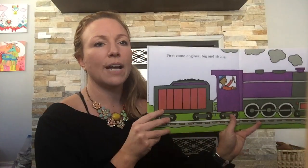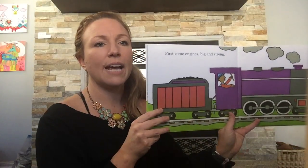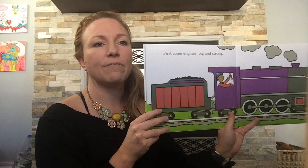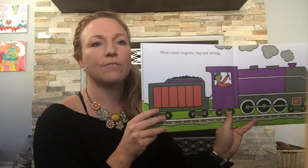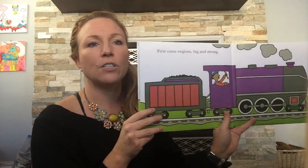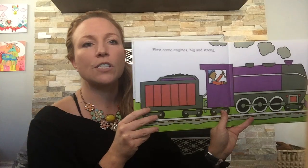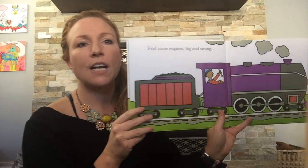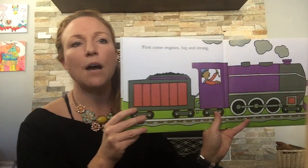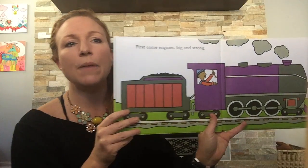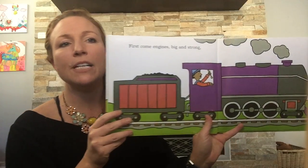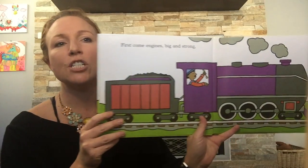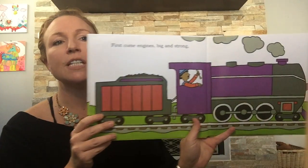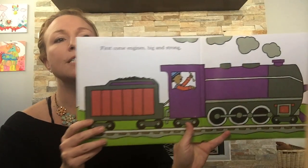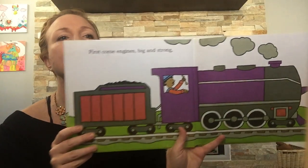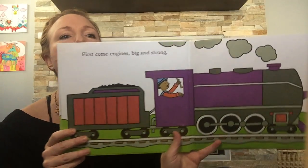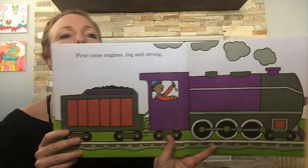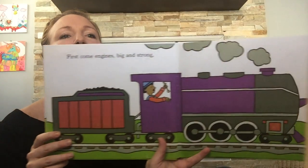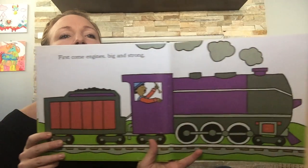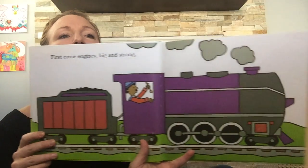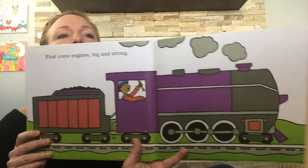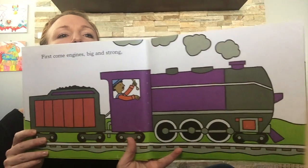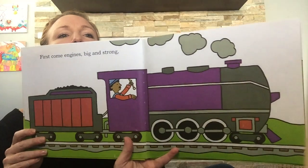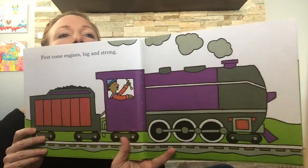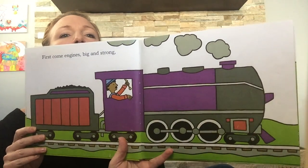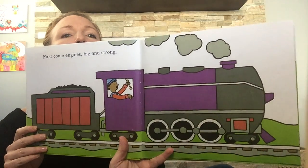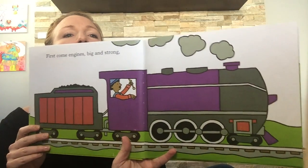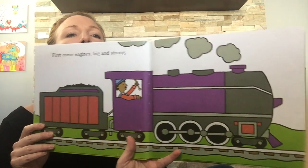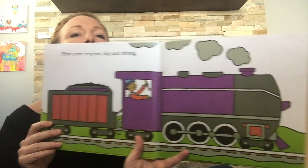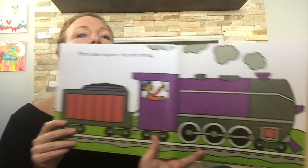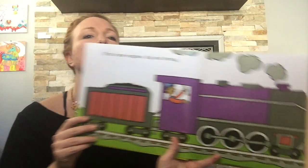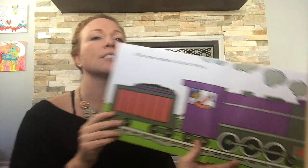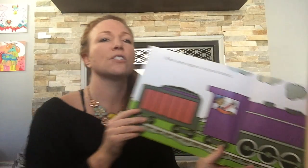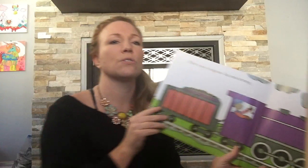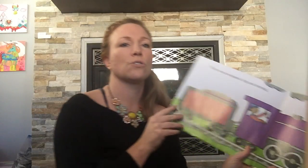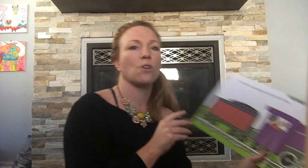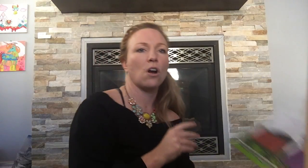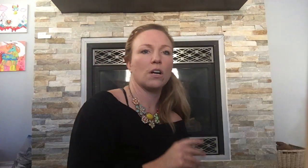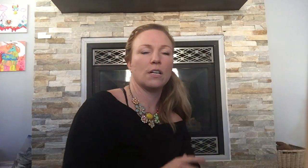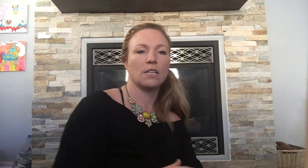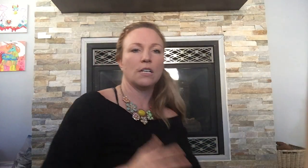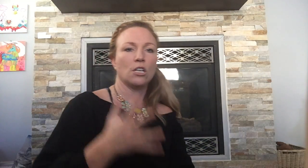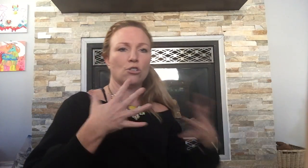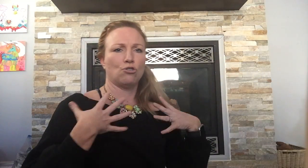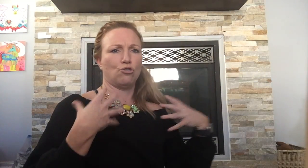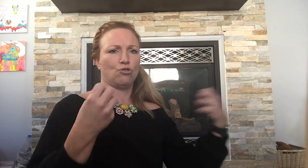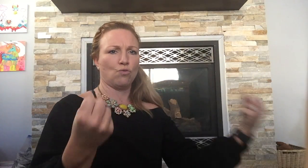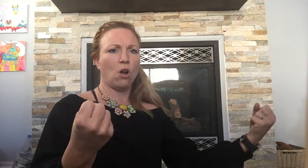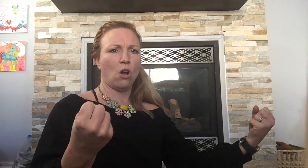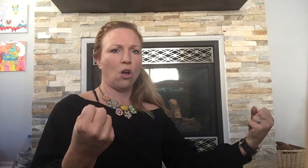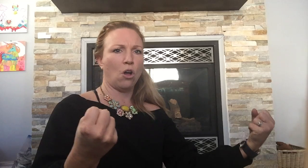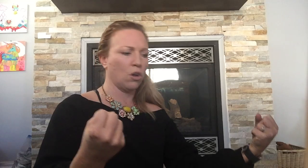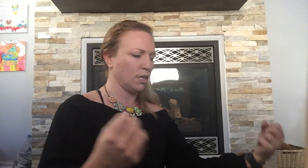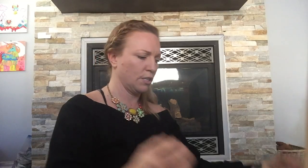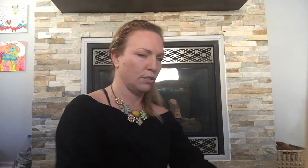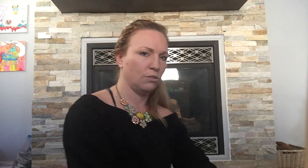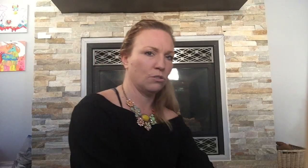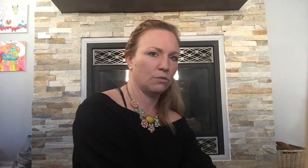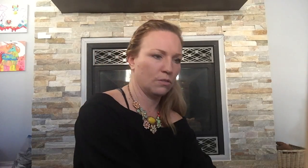Okay, first come engines, big and strong. Let's do strong. Strong.